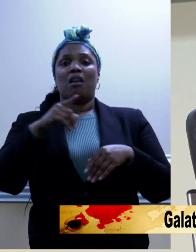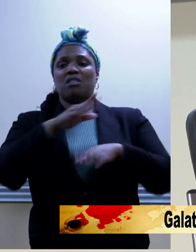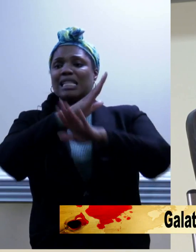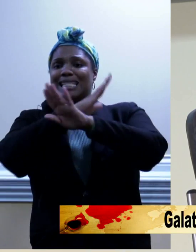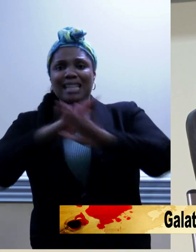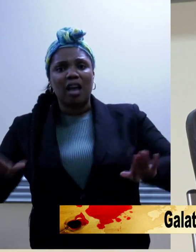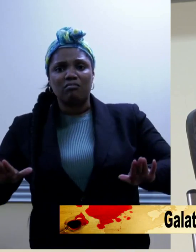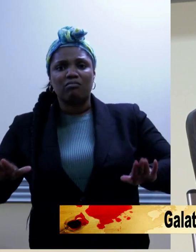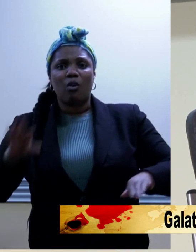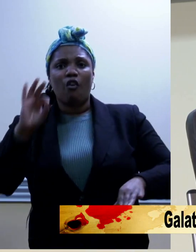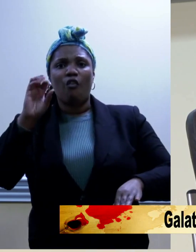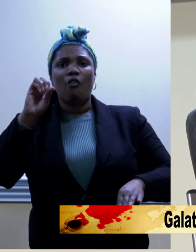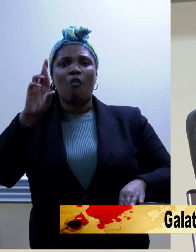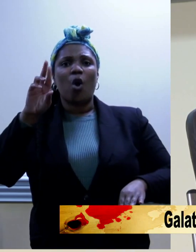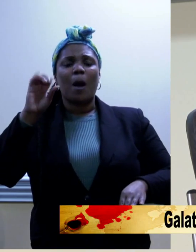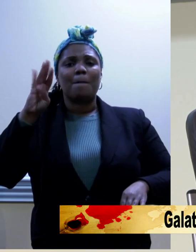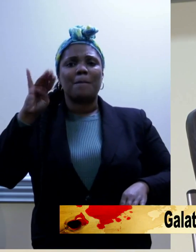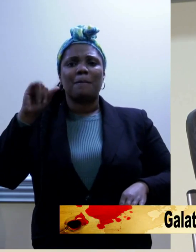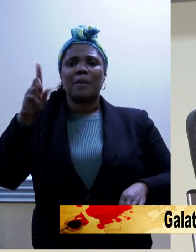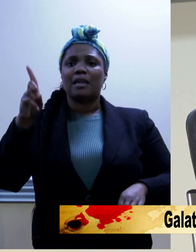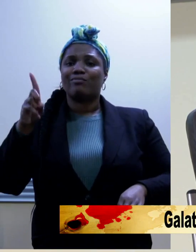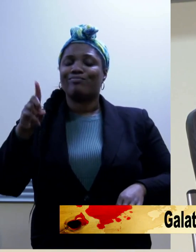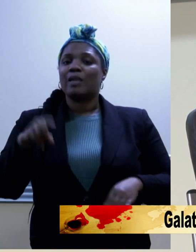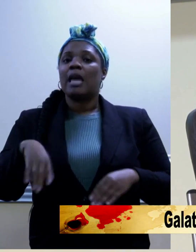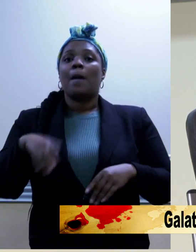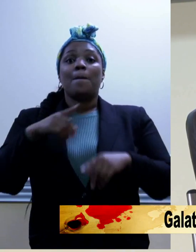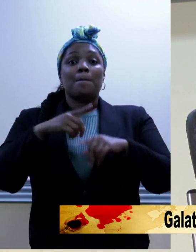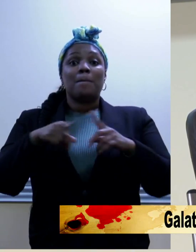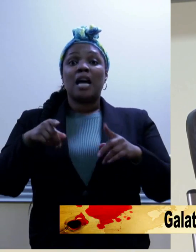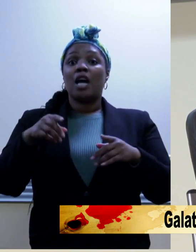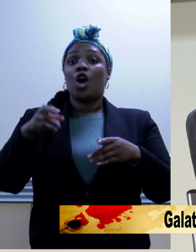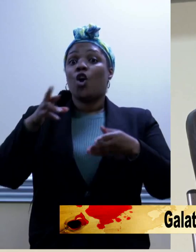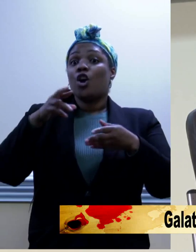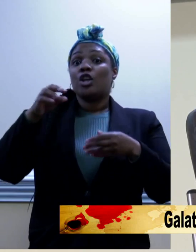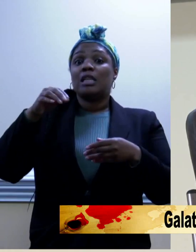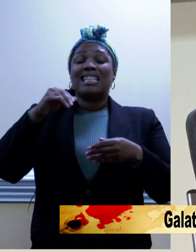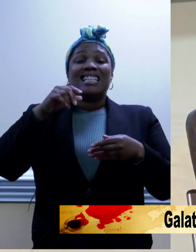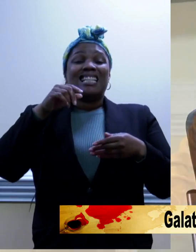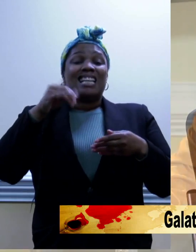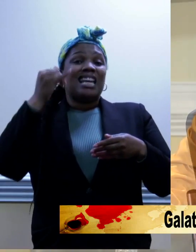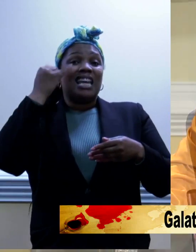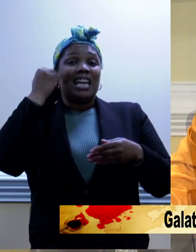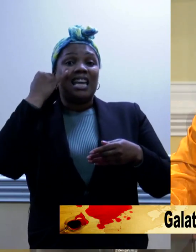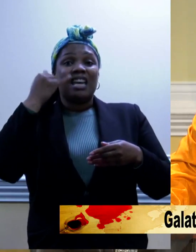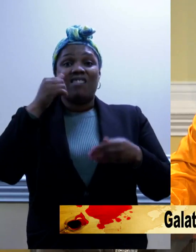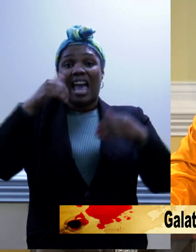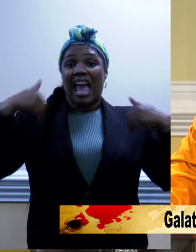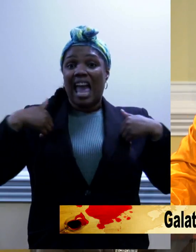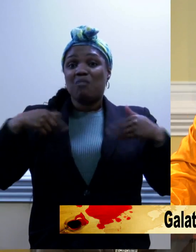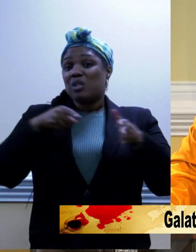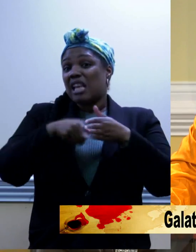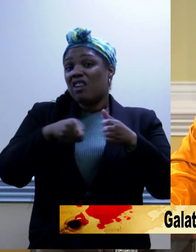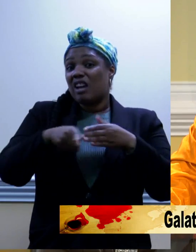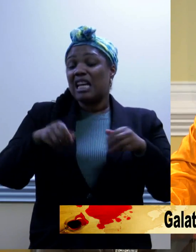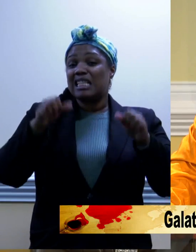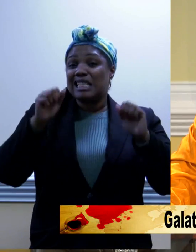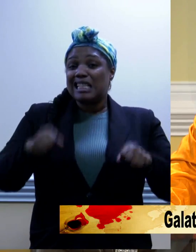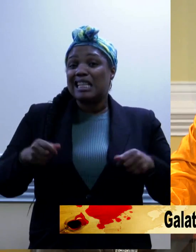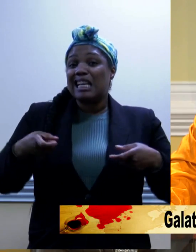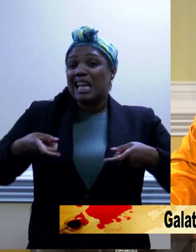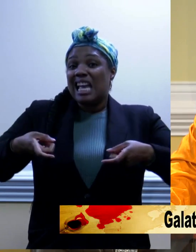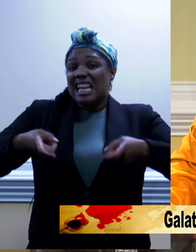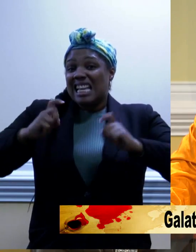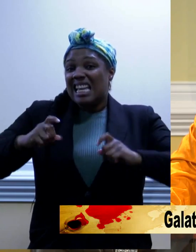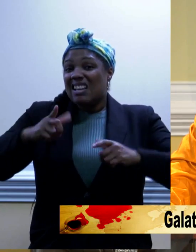which could have given life, verily righteousness should have been by the law. Didn't we read in Hebrews the 10th chapter